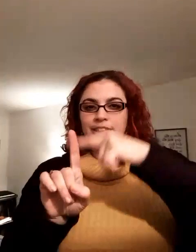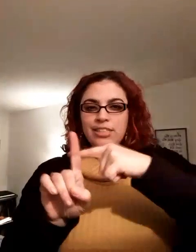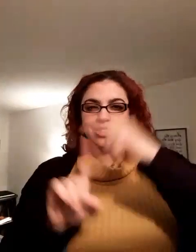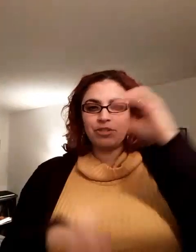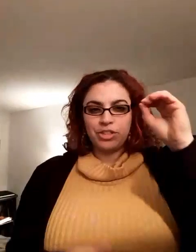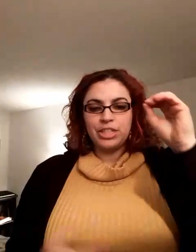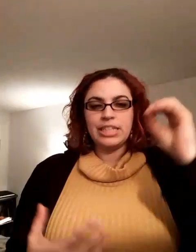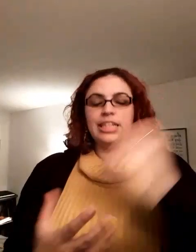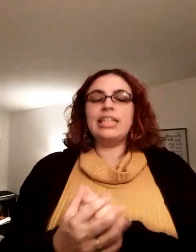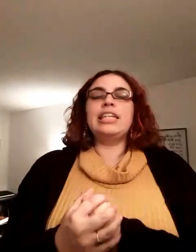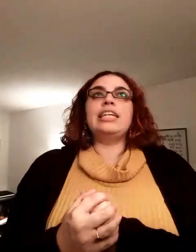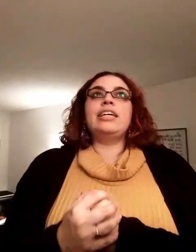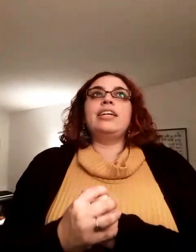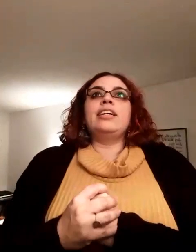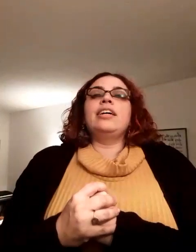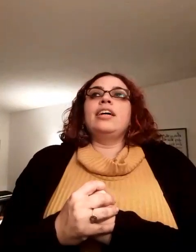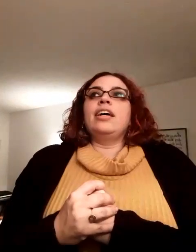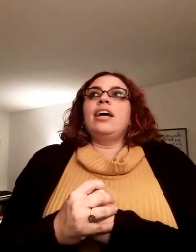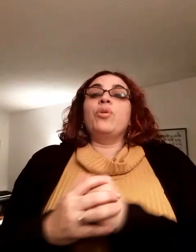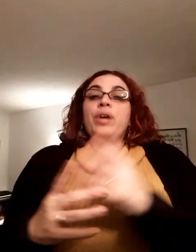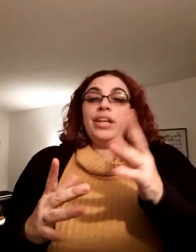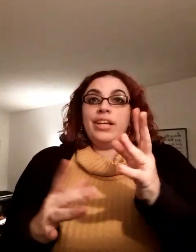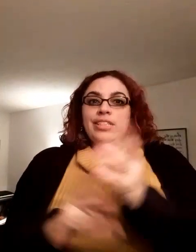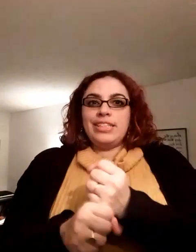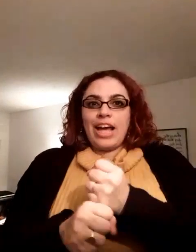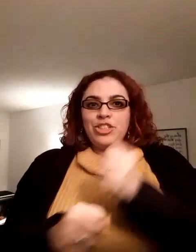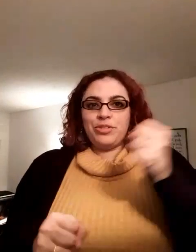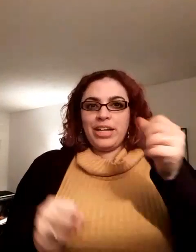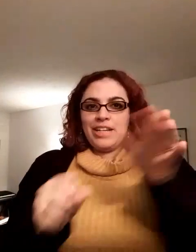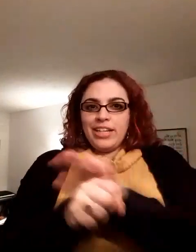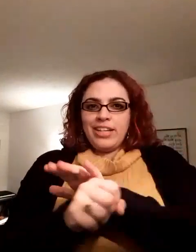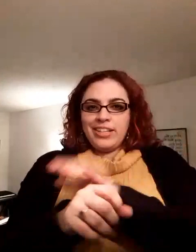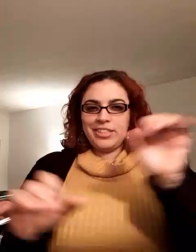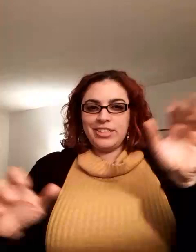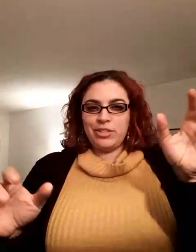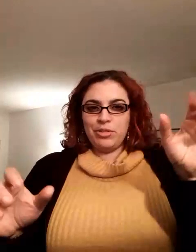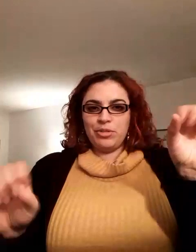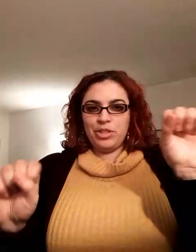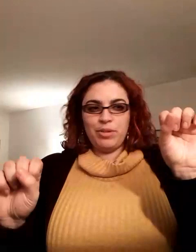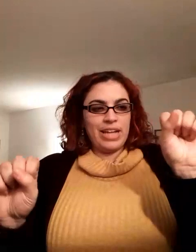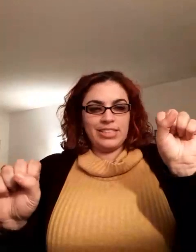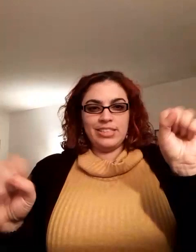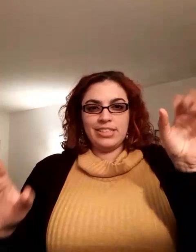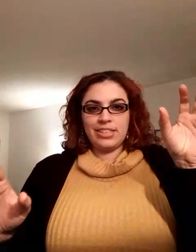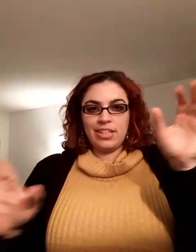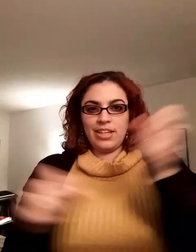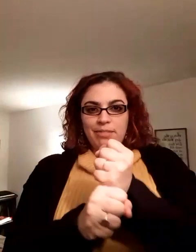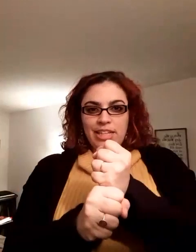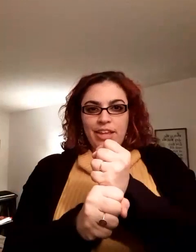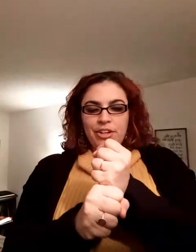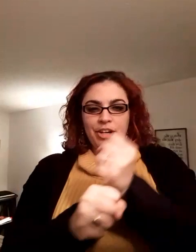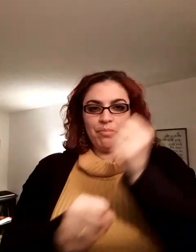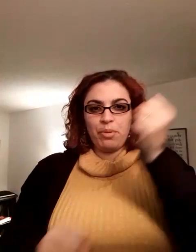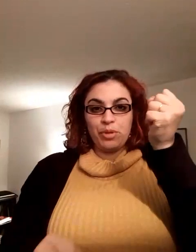so degree. Oh, saturated, so two S's come together and pull